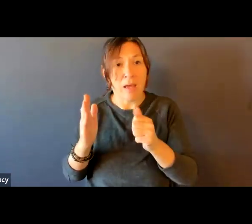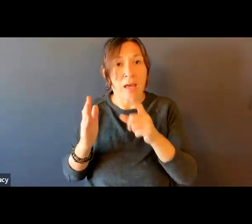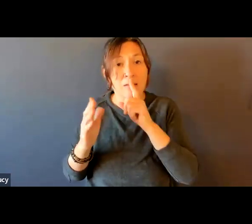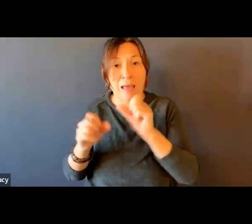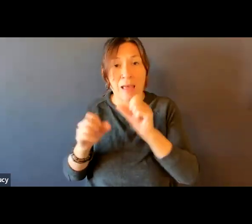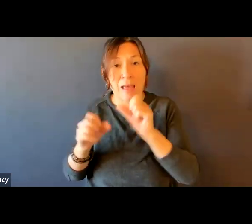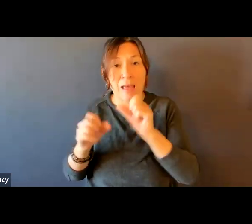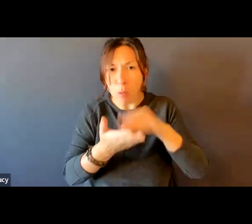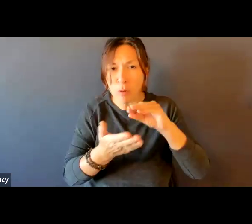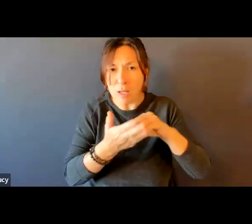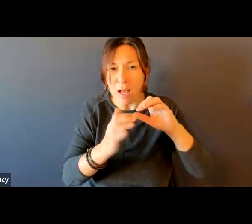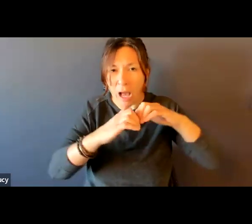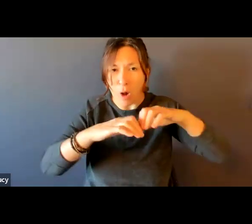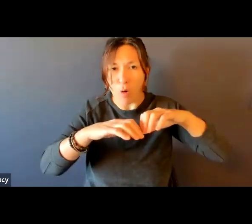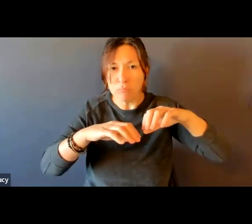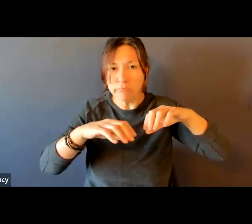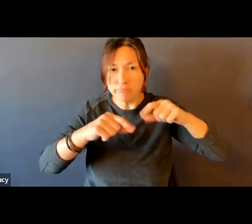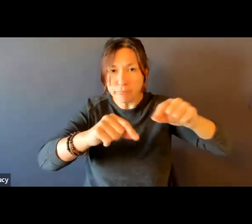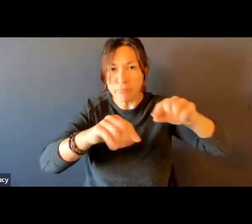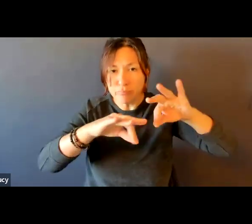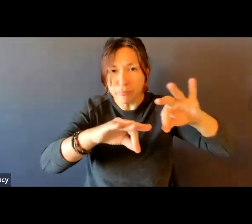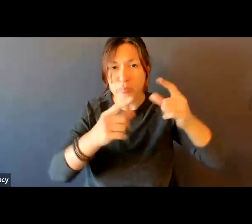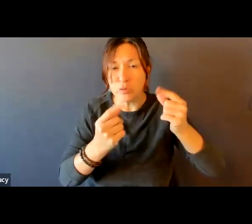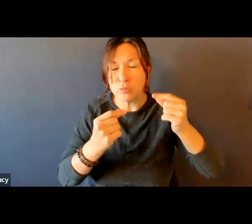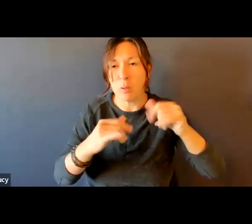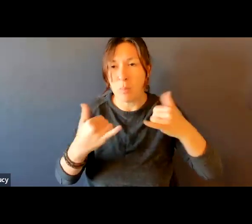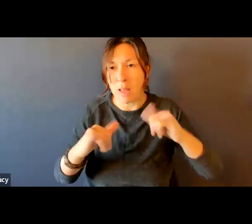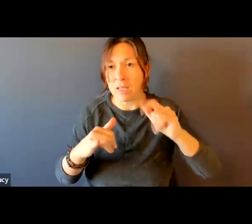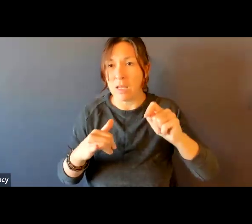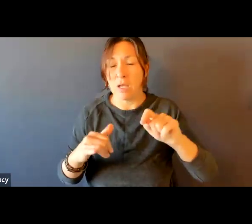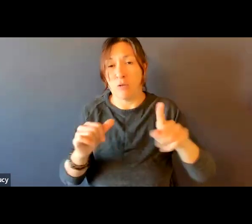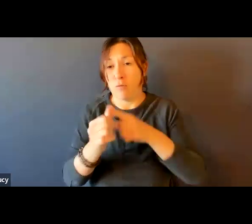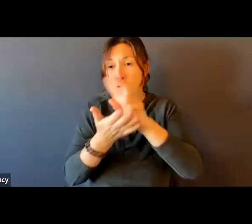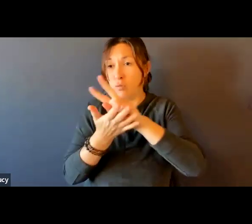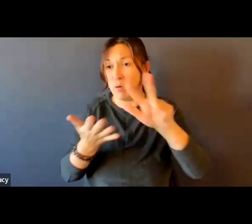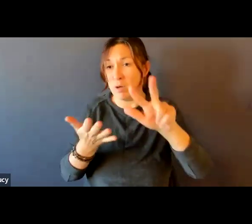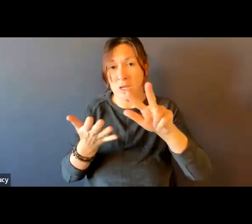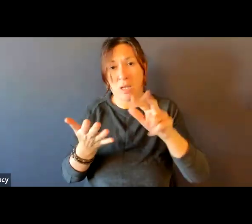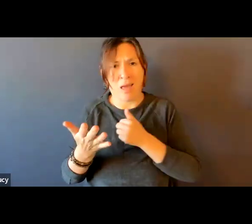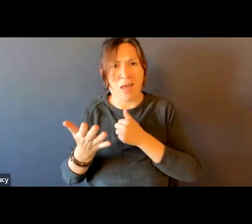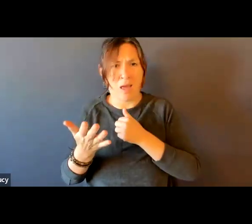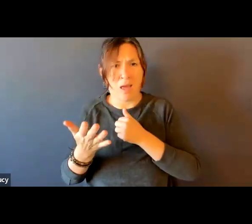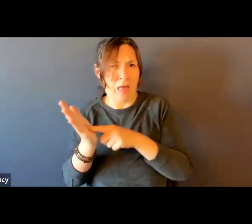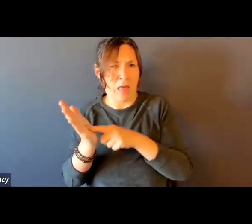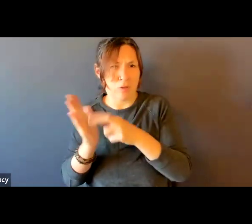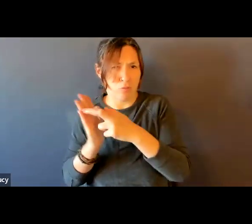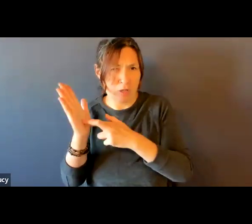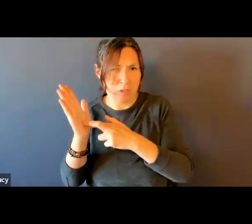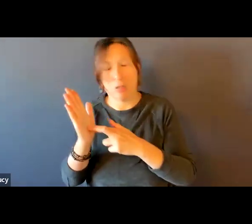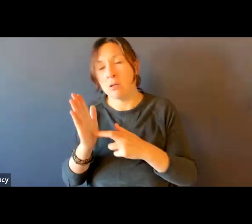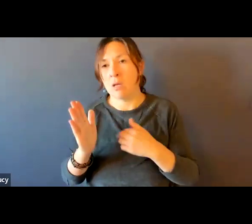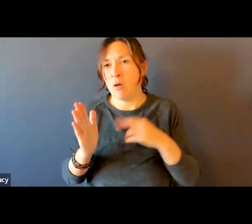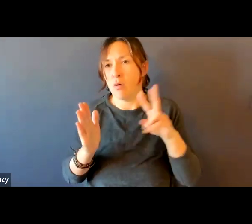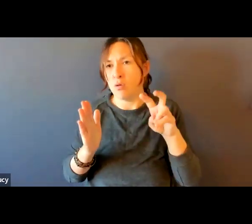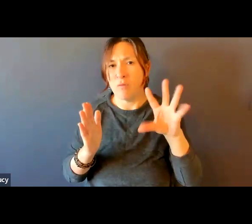3 weeks of the program, we have more than 1,000 registrations and over 250 different